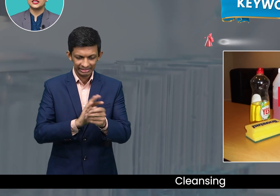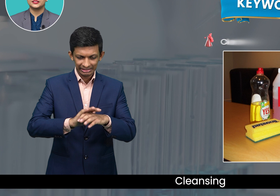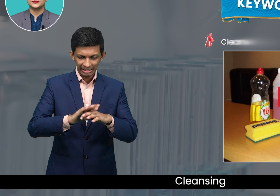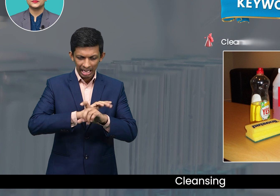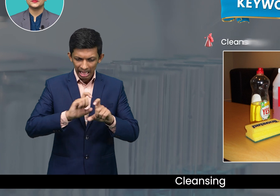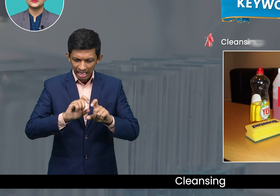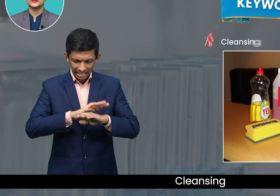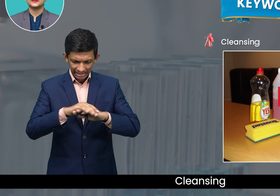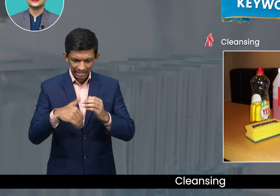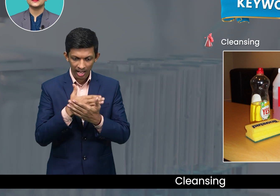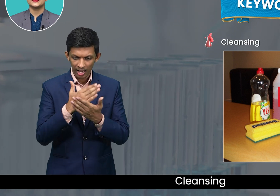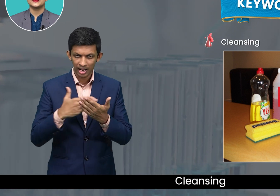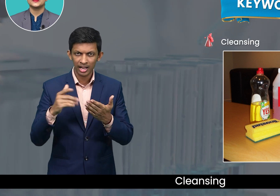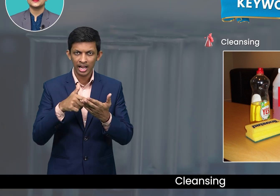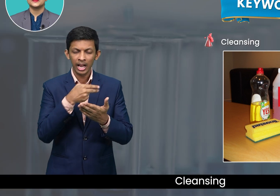Cleansing.